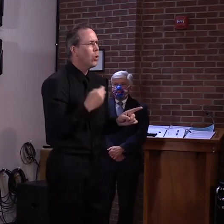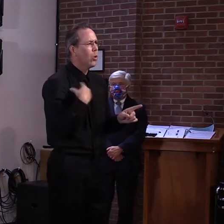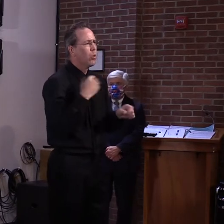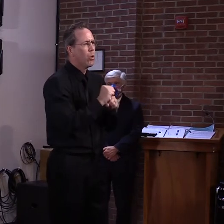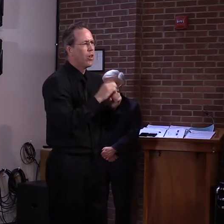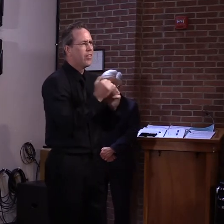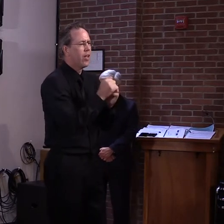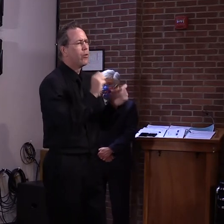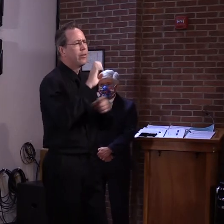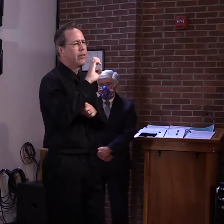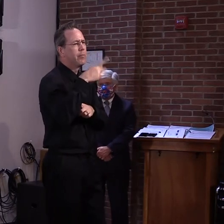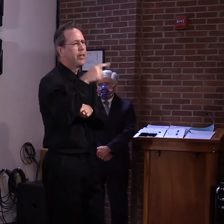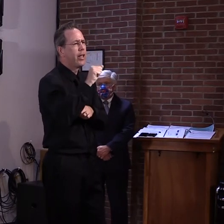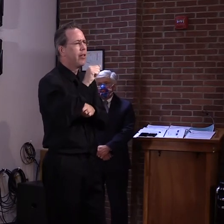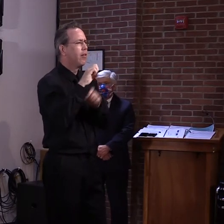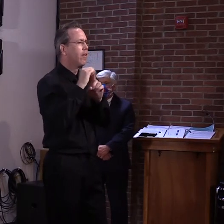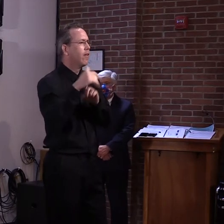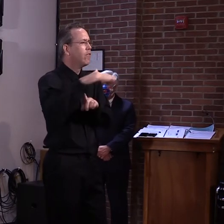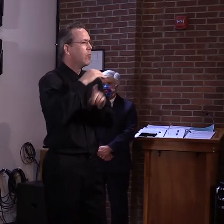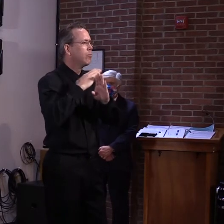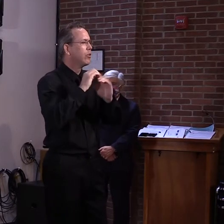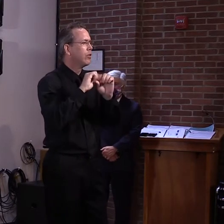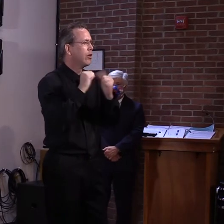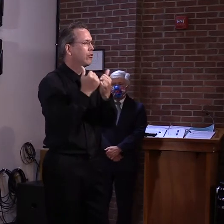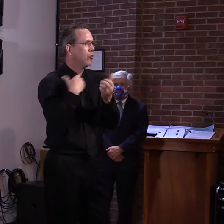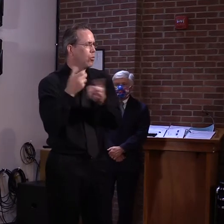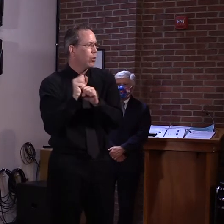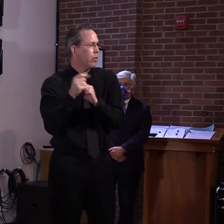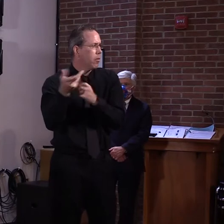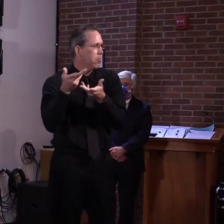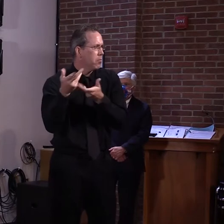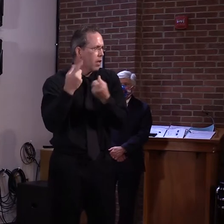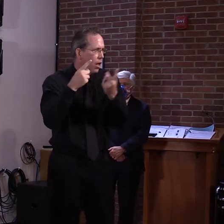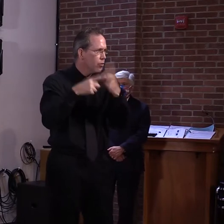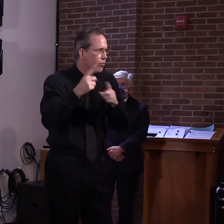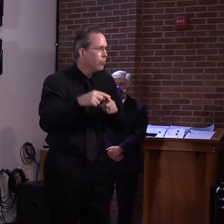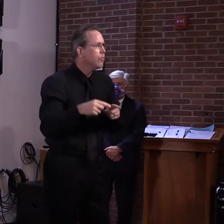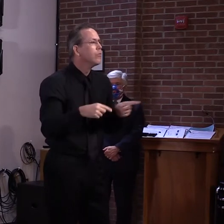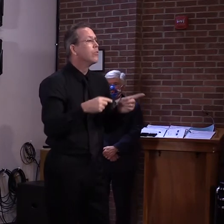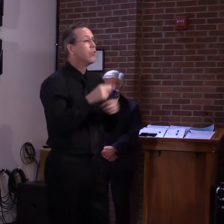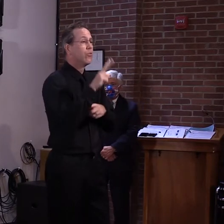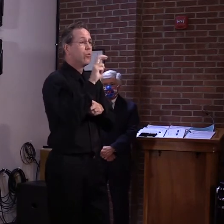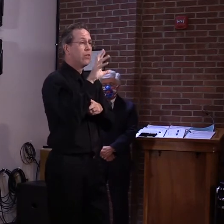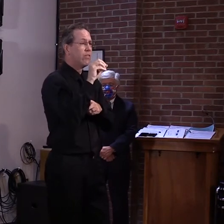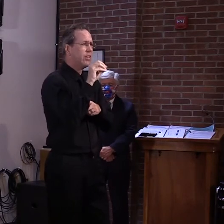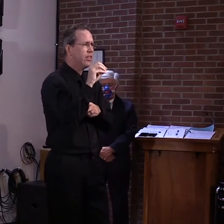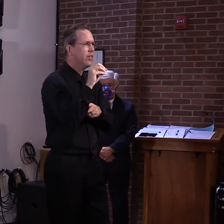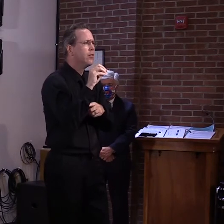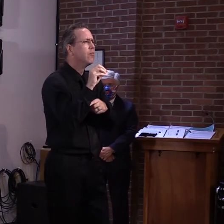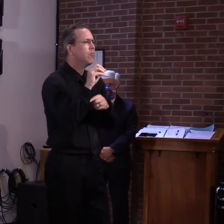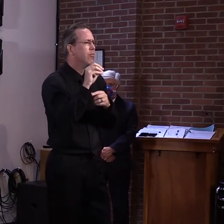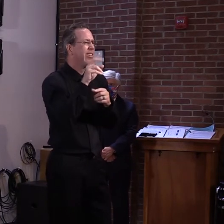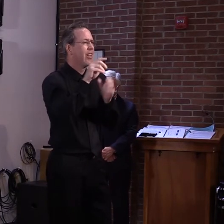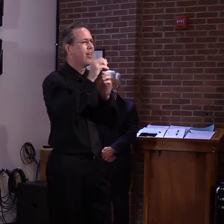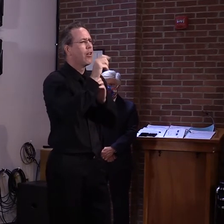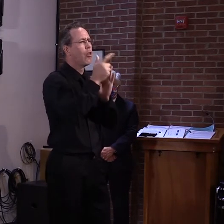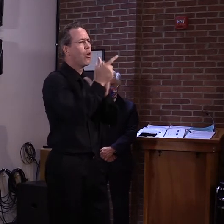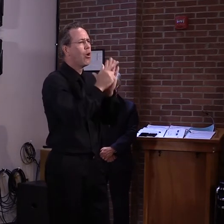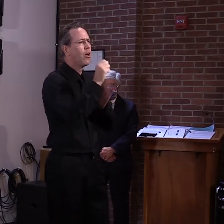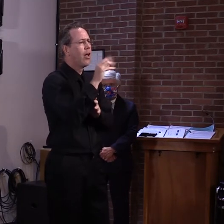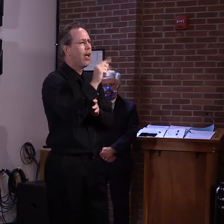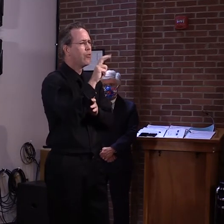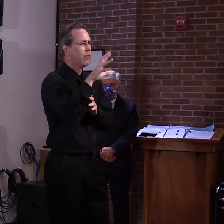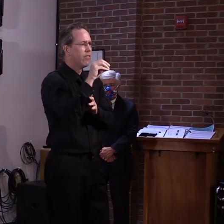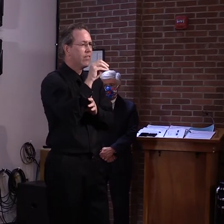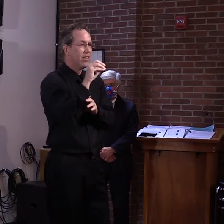conflict between the changes in Act 250 to what we're doing here. I might ask Secretary Moore, she's on the line, if